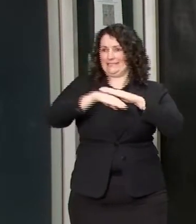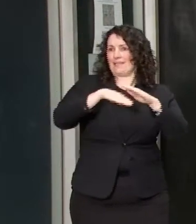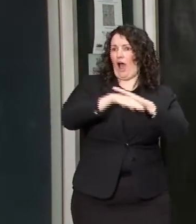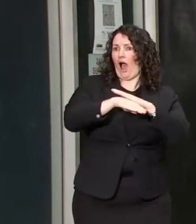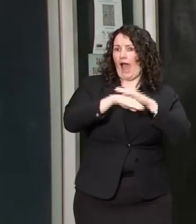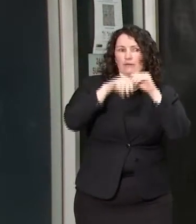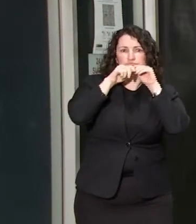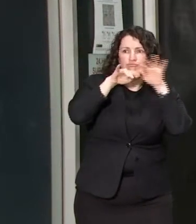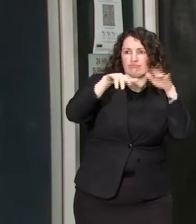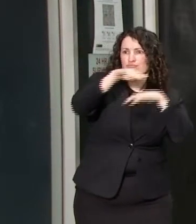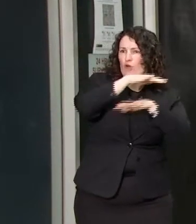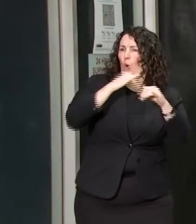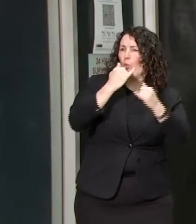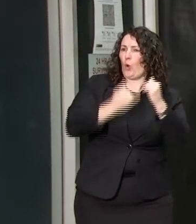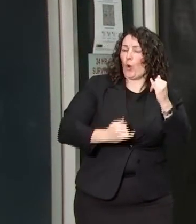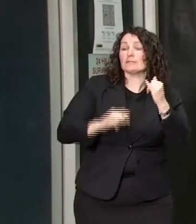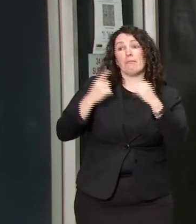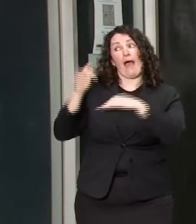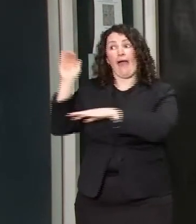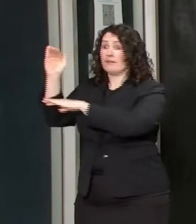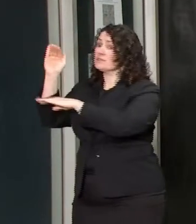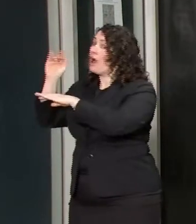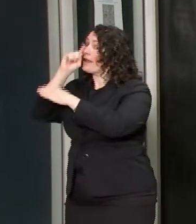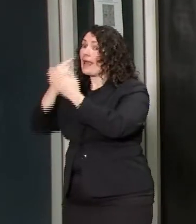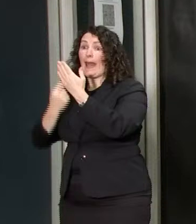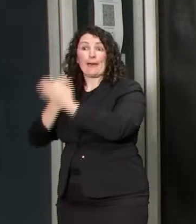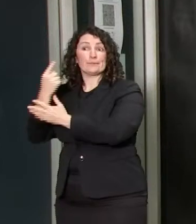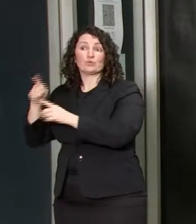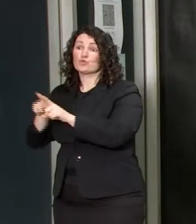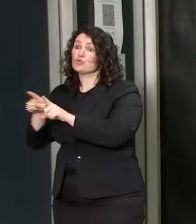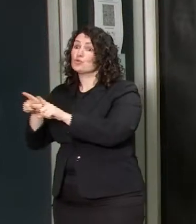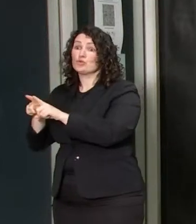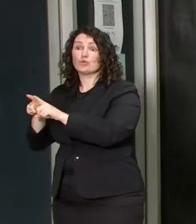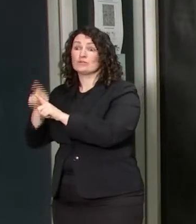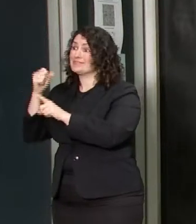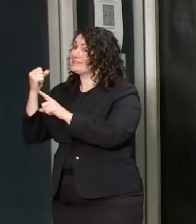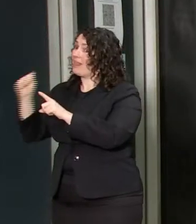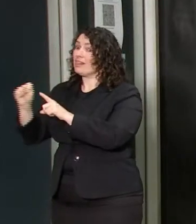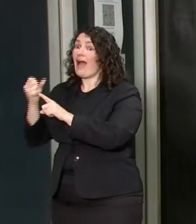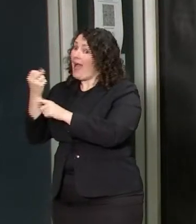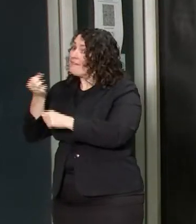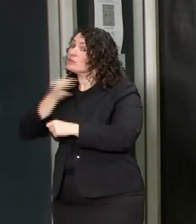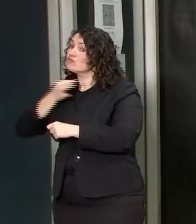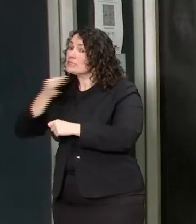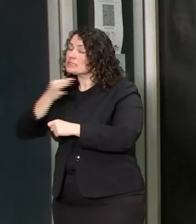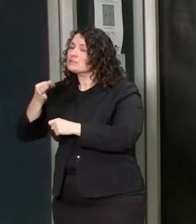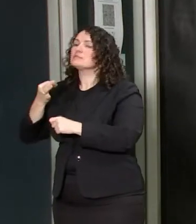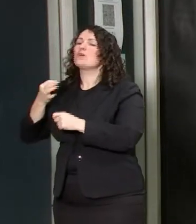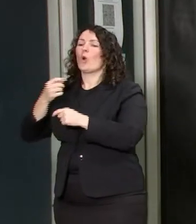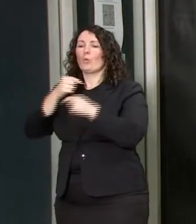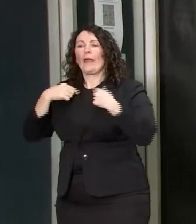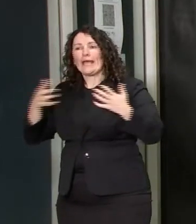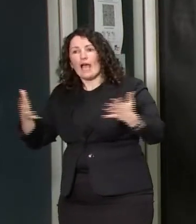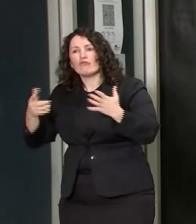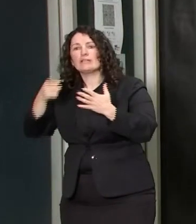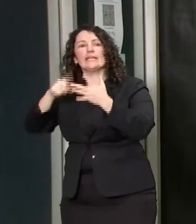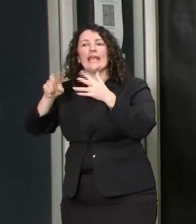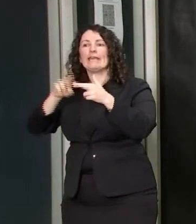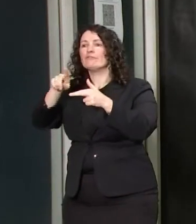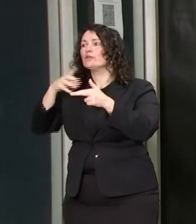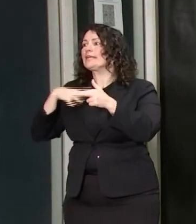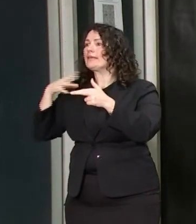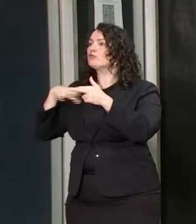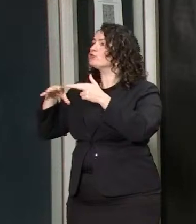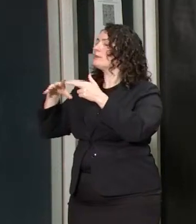whole lot of activities to take place outdoors and for individuals to meet outdoors. But they still occur. And, you